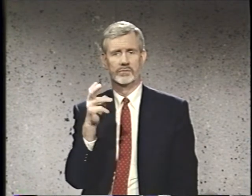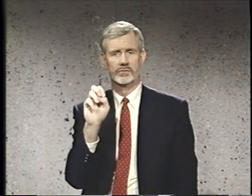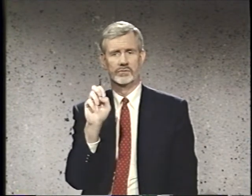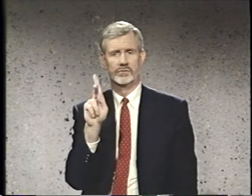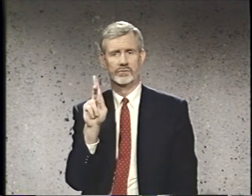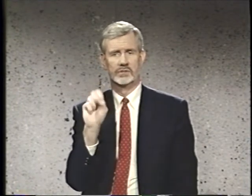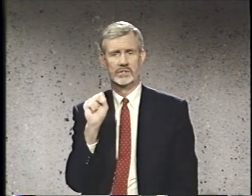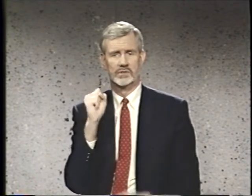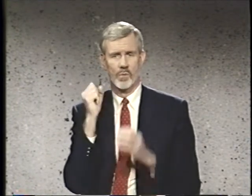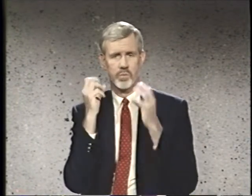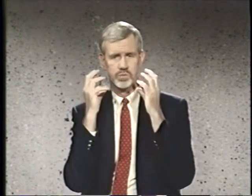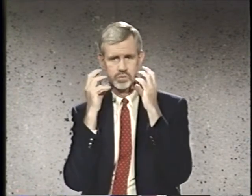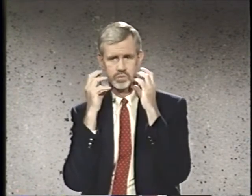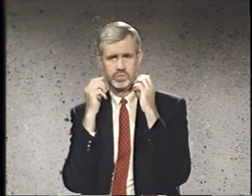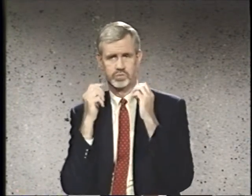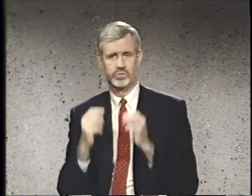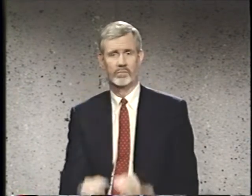Puffed cheeks.